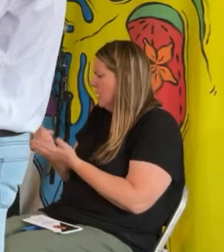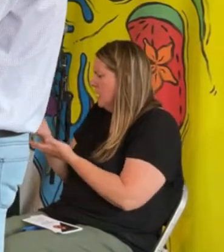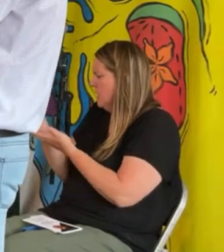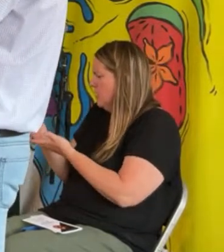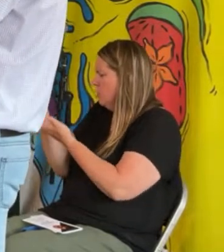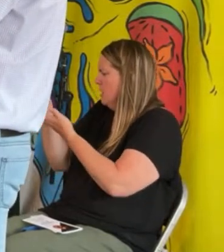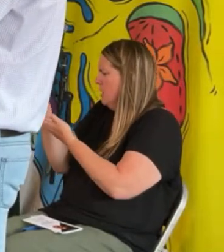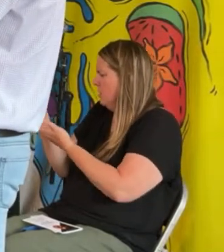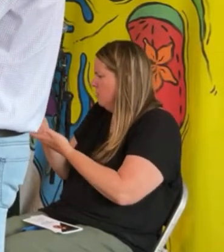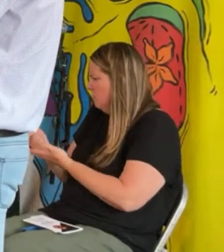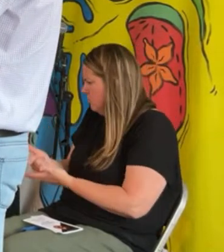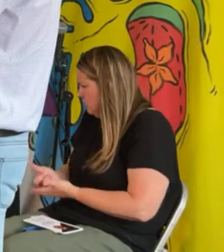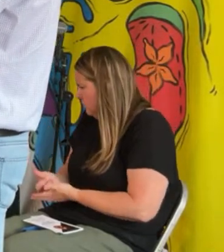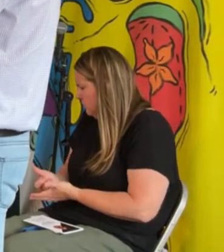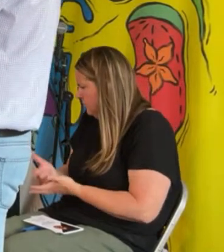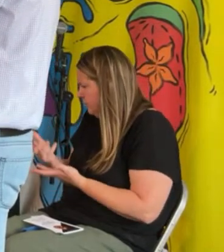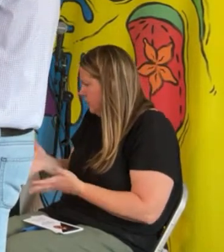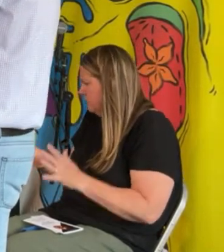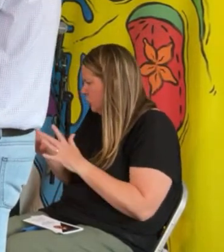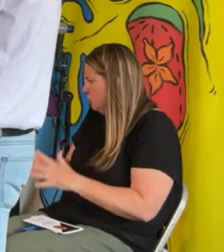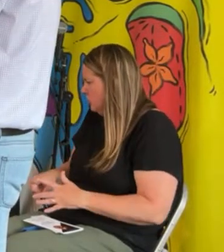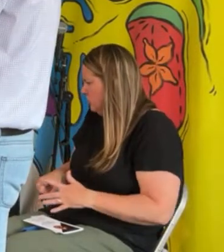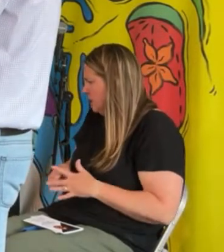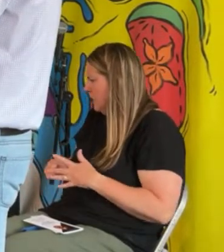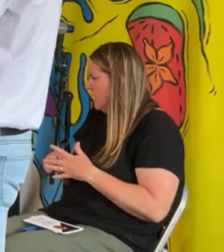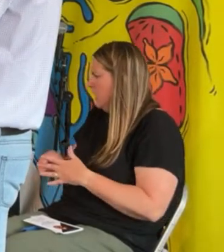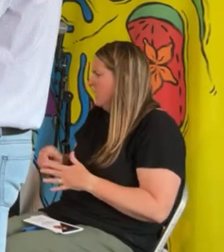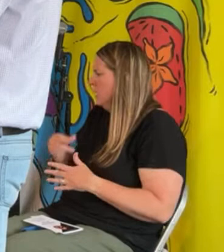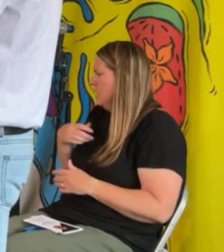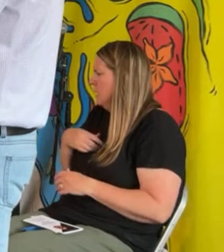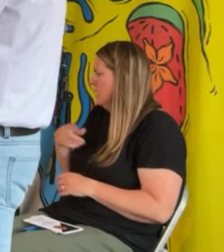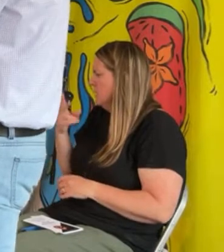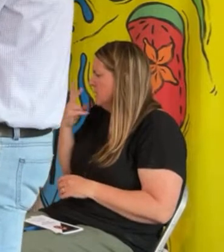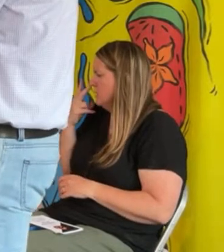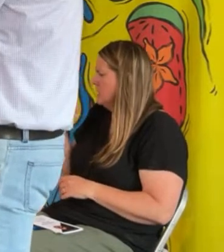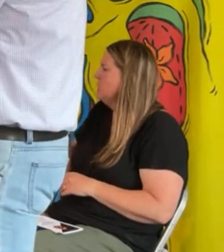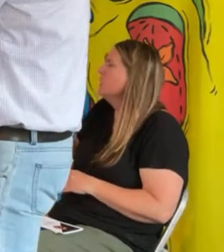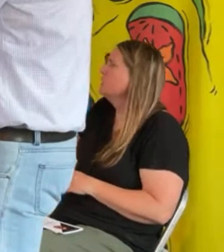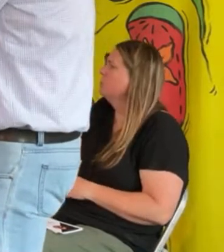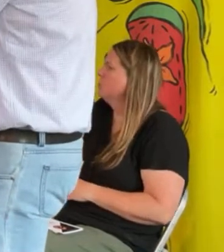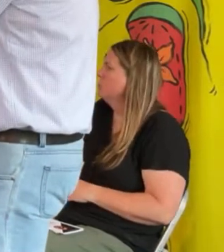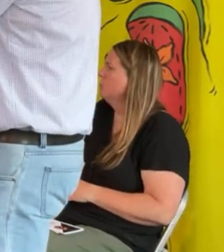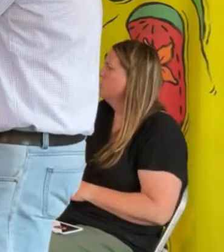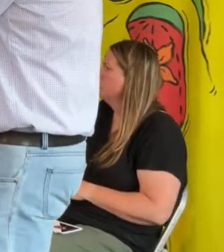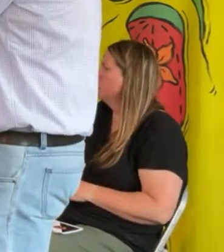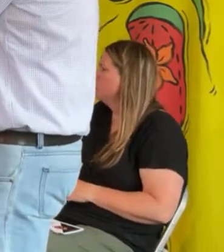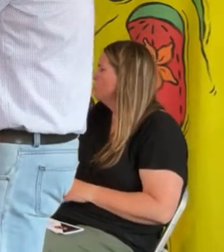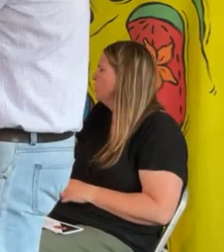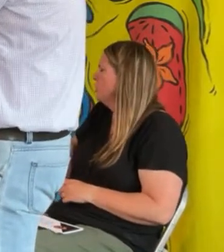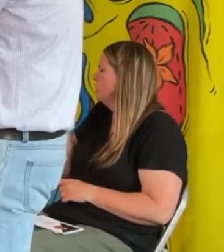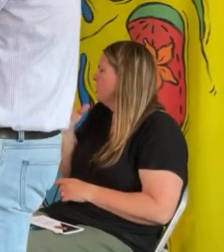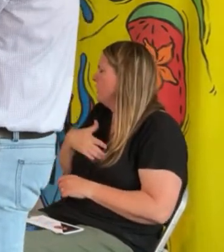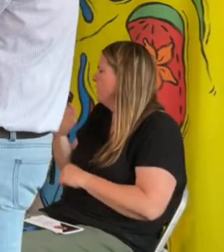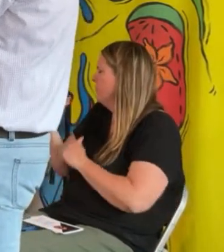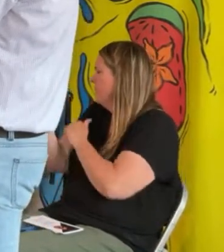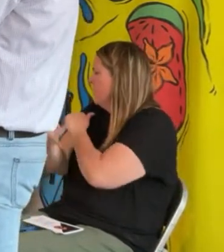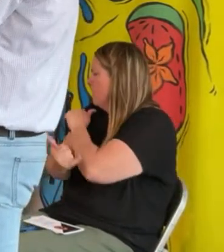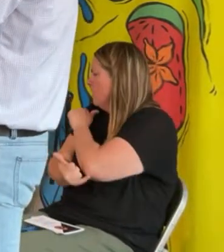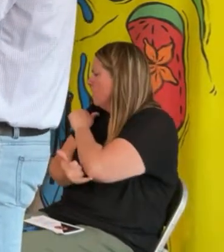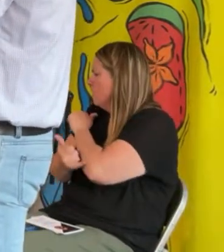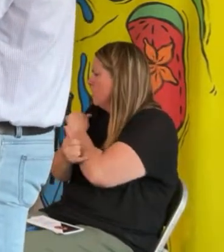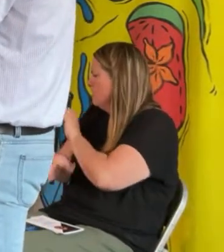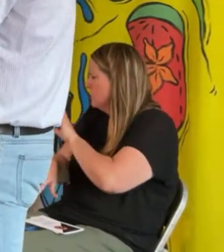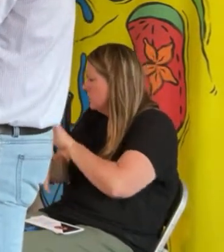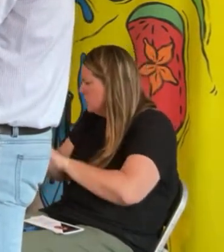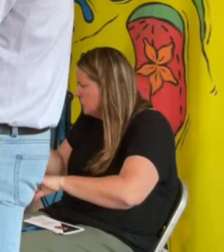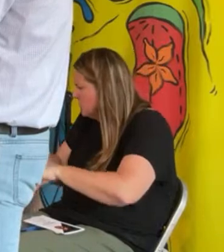grenade. It has begun. I see the blue canary of my country,